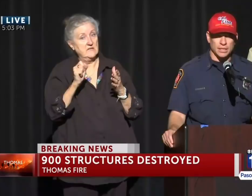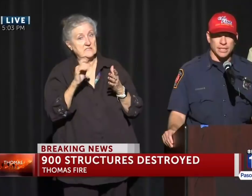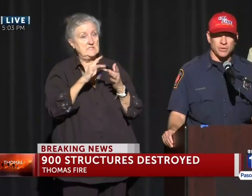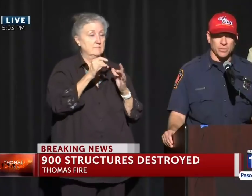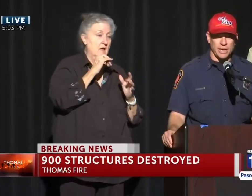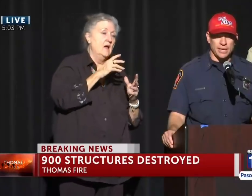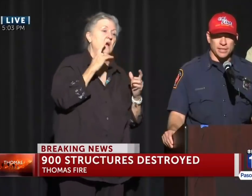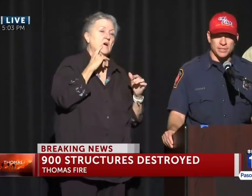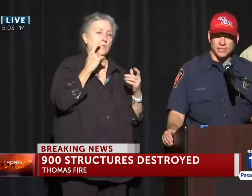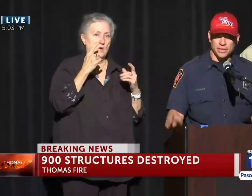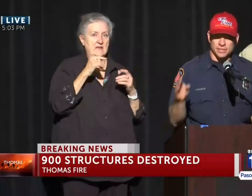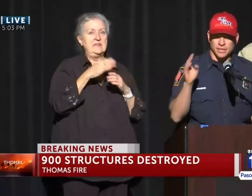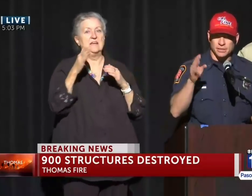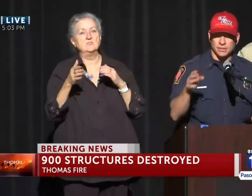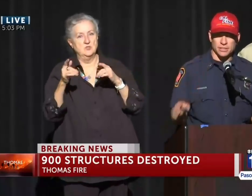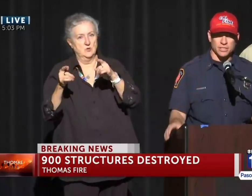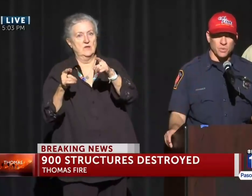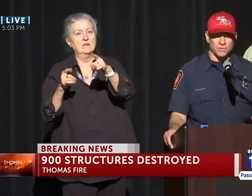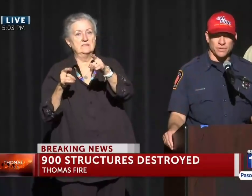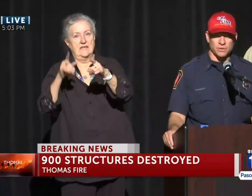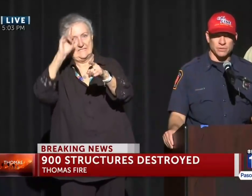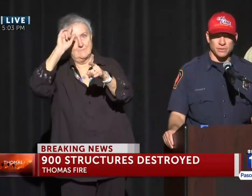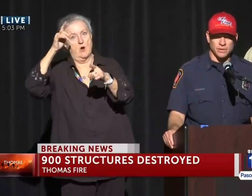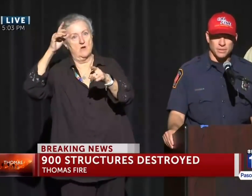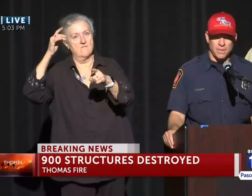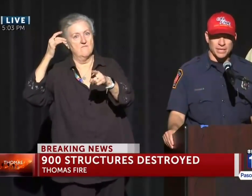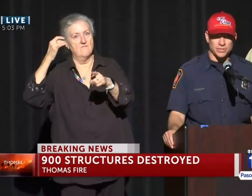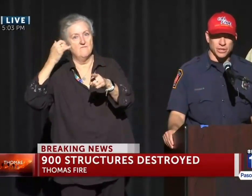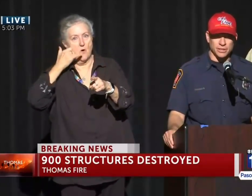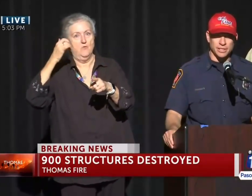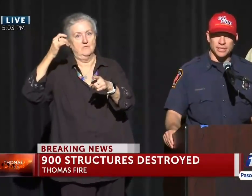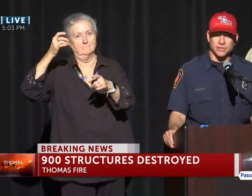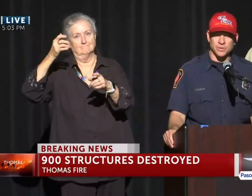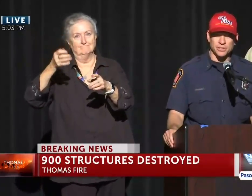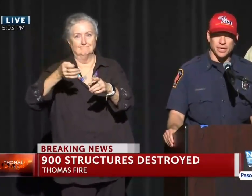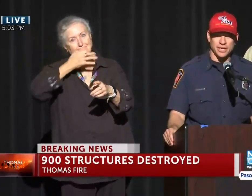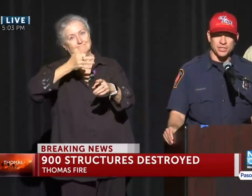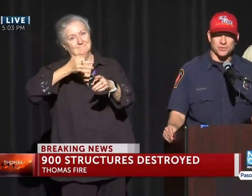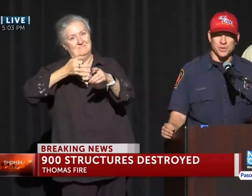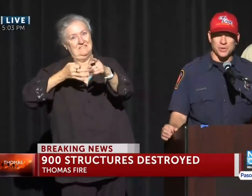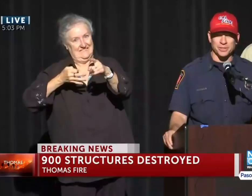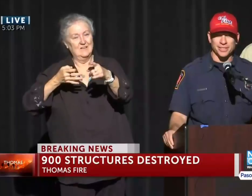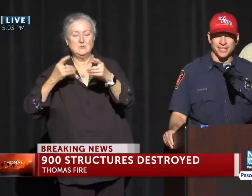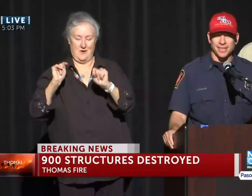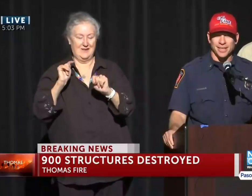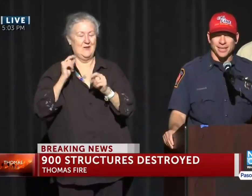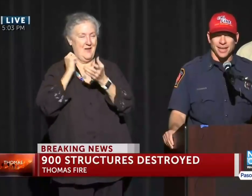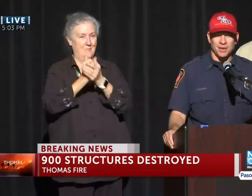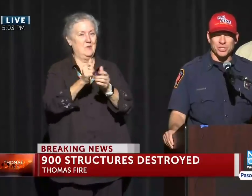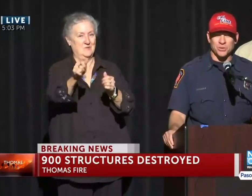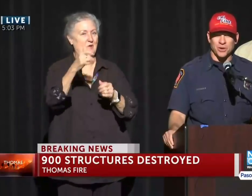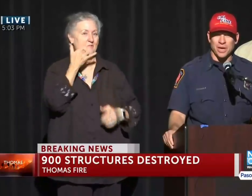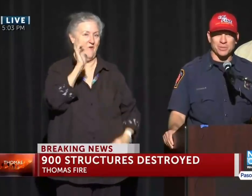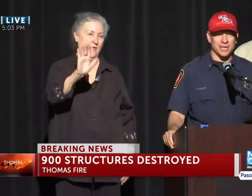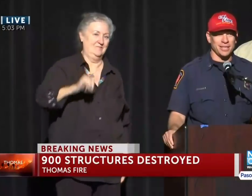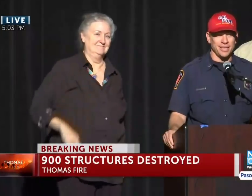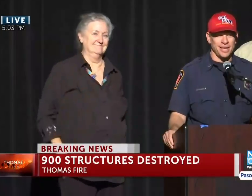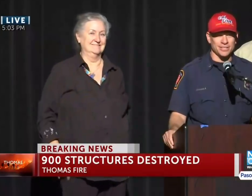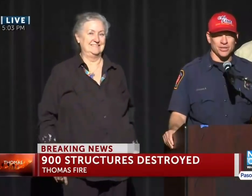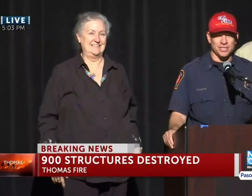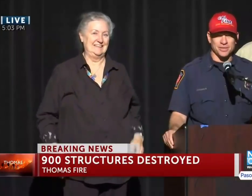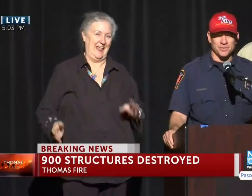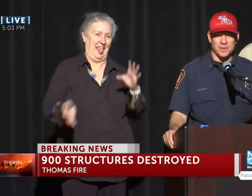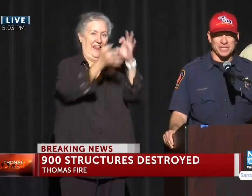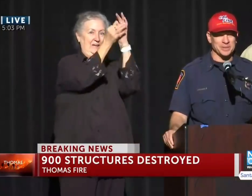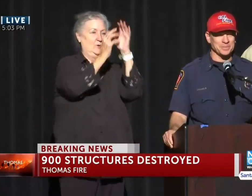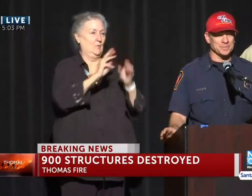Okay. I'll tell you what, right next to you is a smartphone master. He's going to try to get your phone up to our website